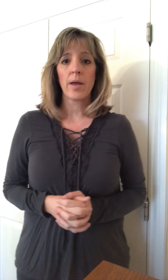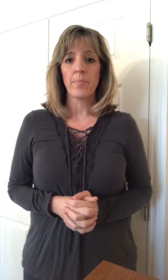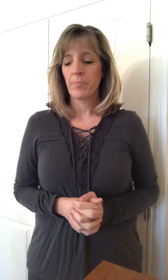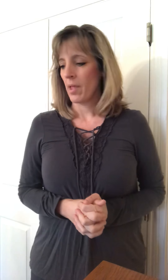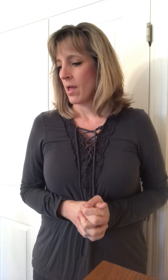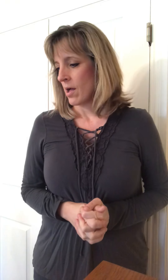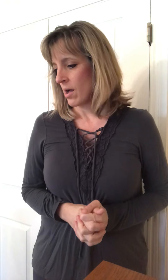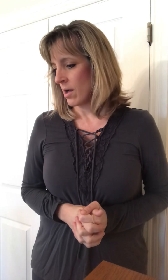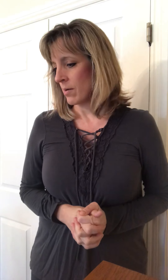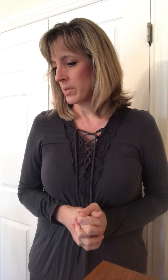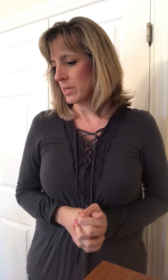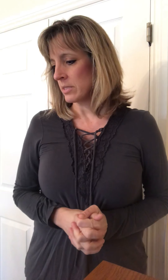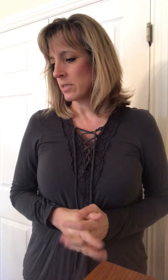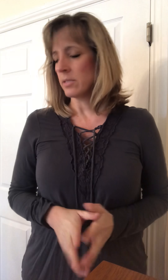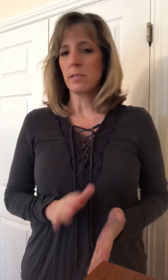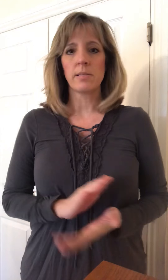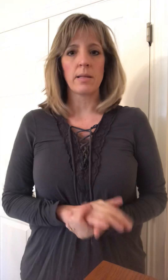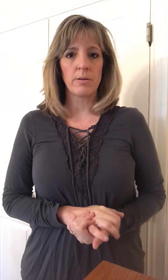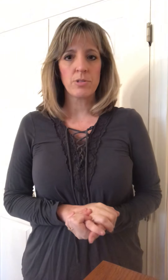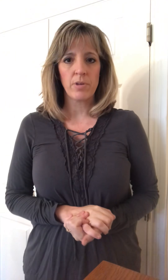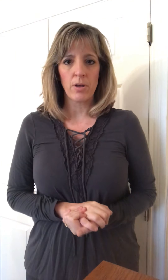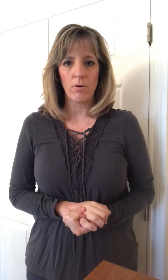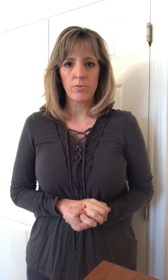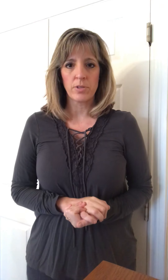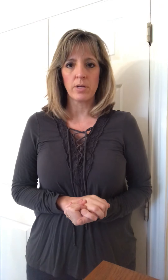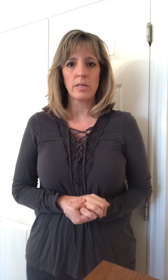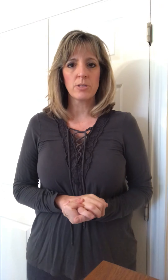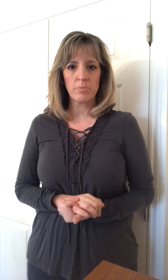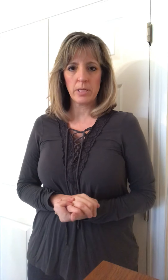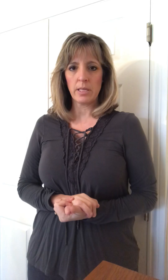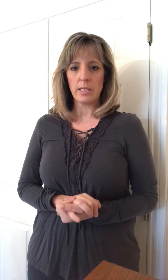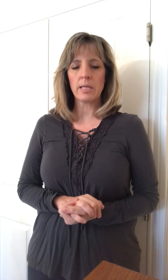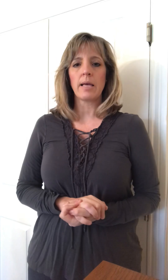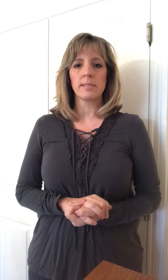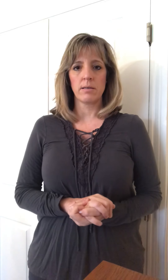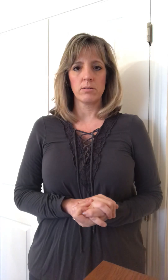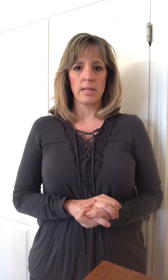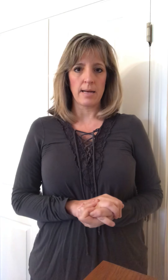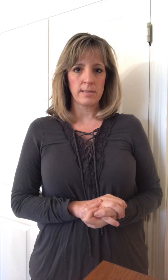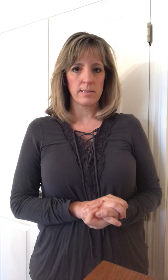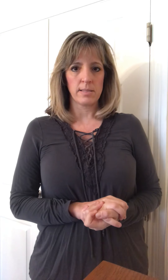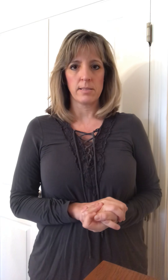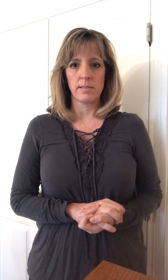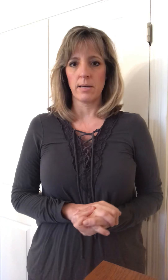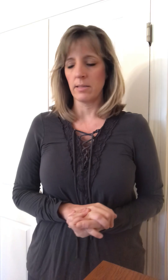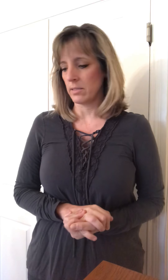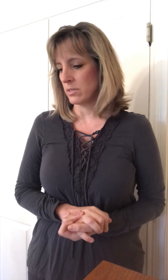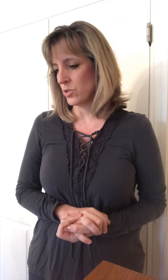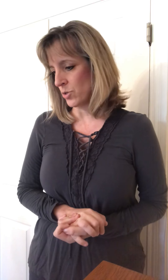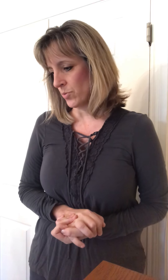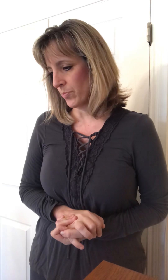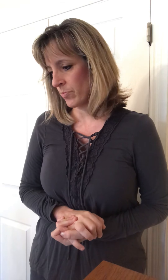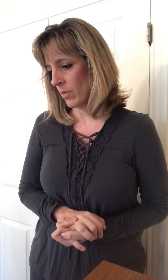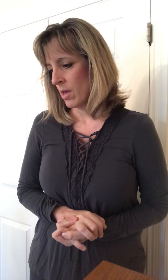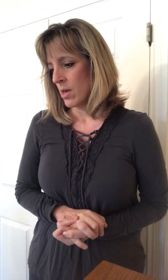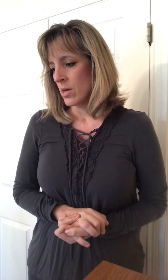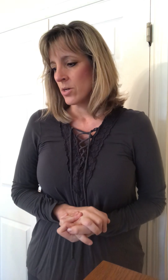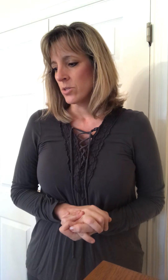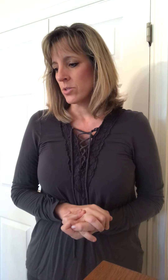Okay, this is the sign language video for the intermediate ASL class. This is lesson 2.